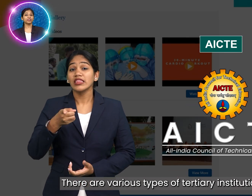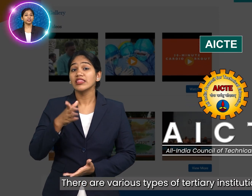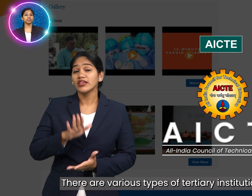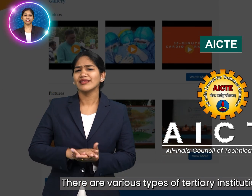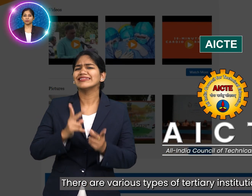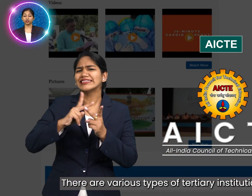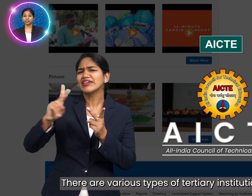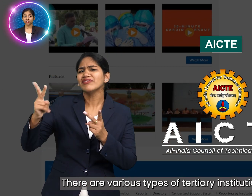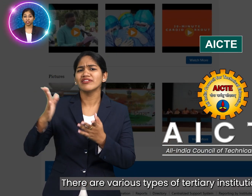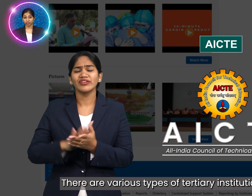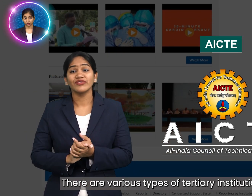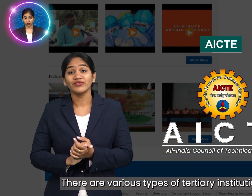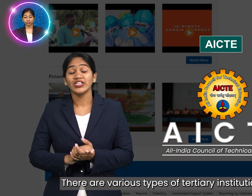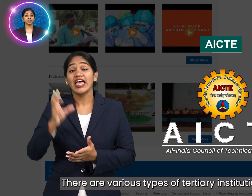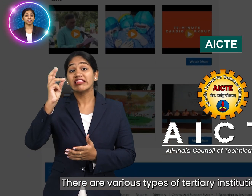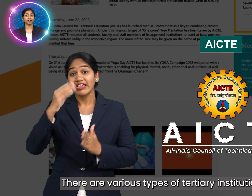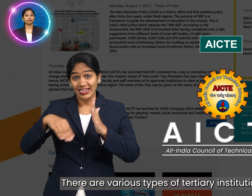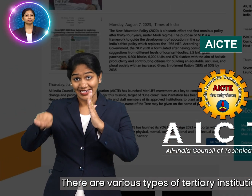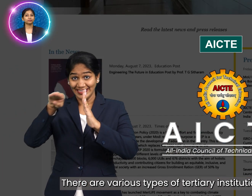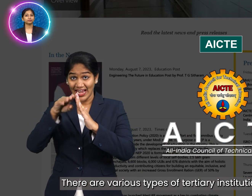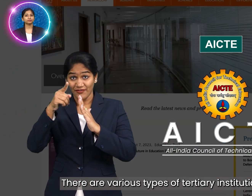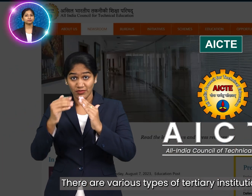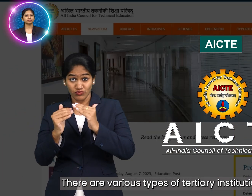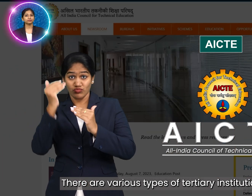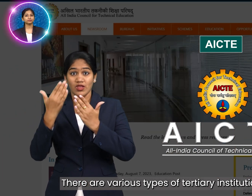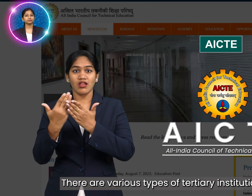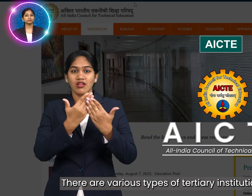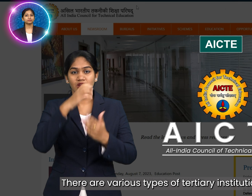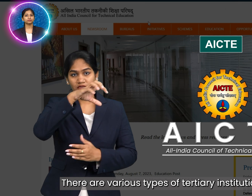There are various types of tertiary institutions in India,